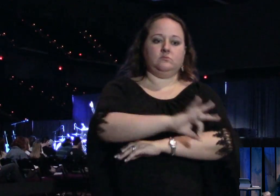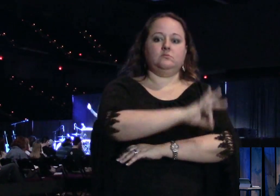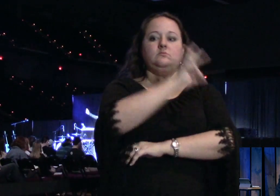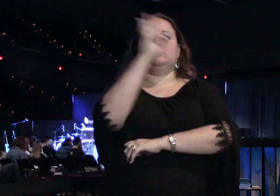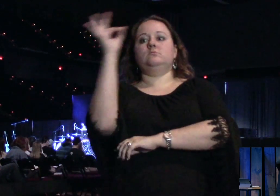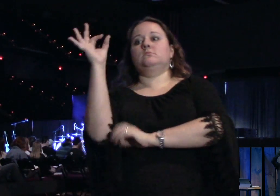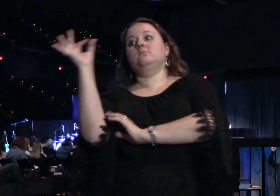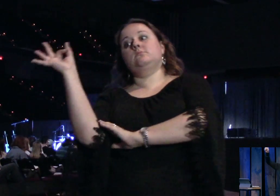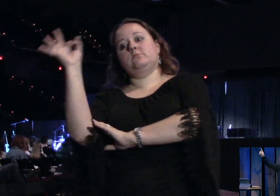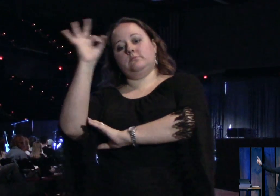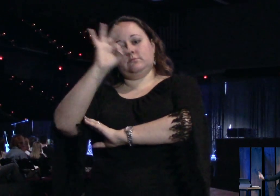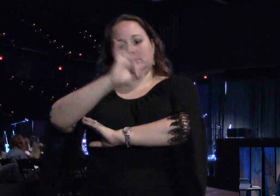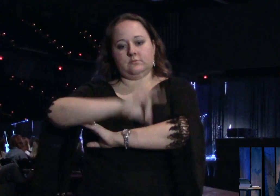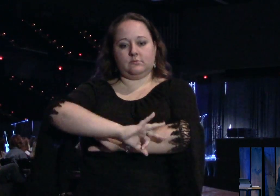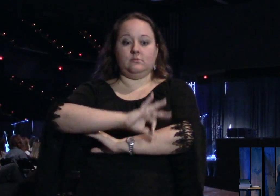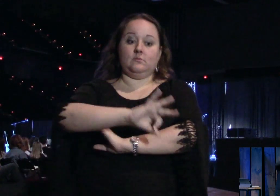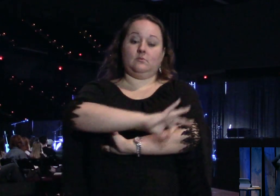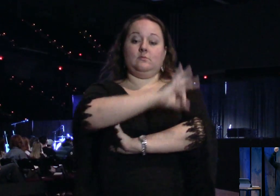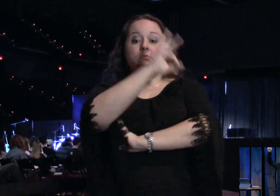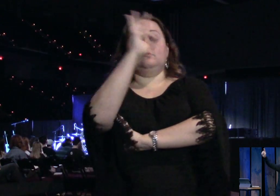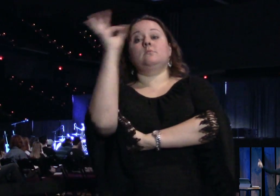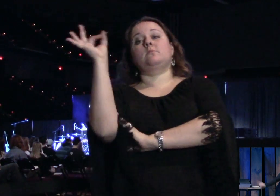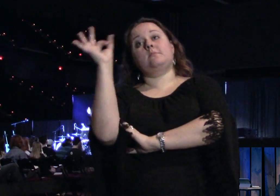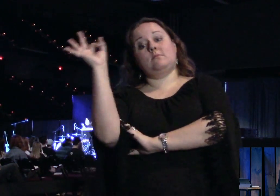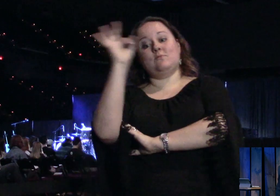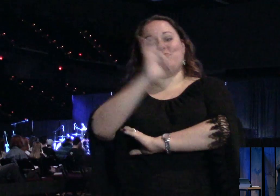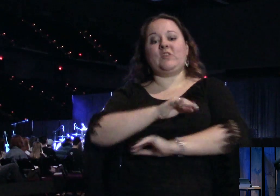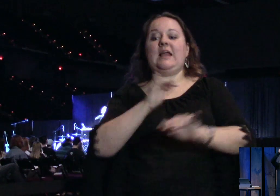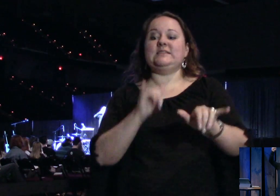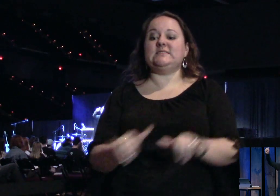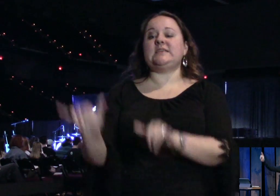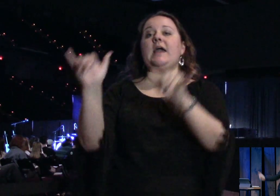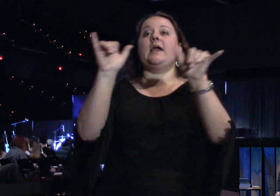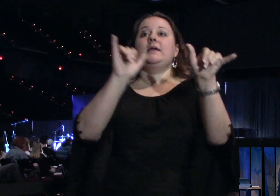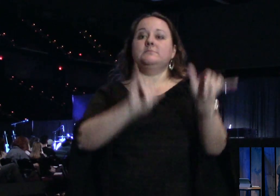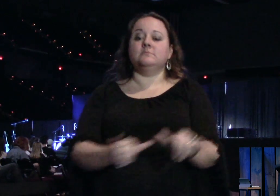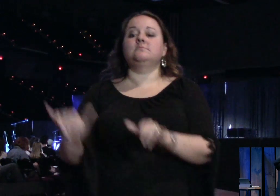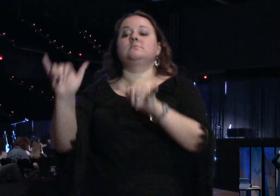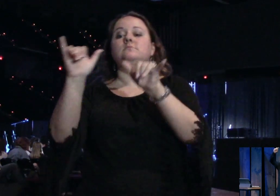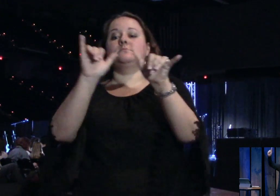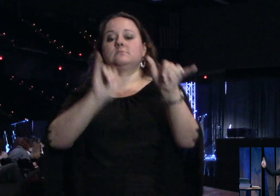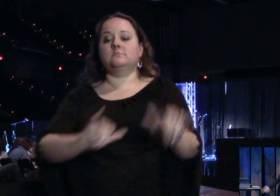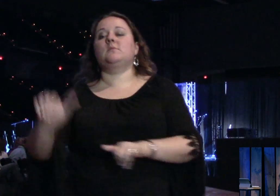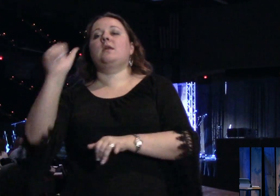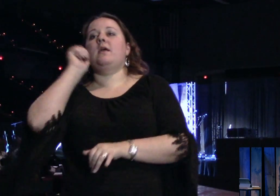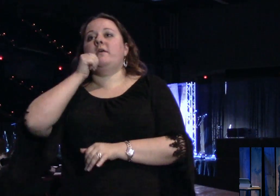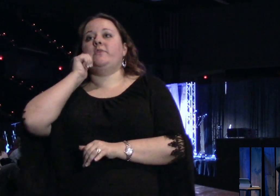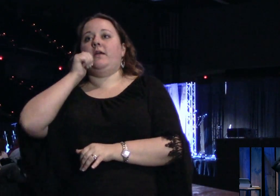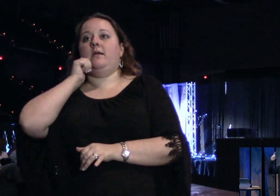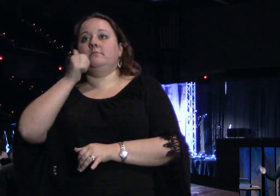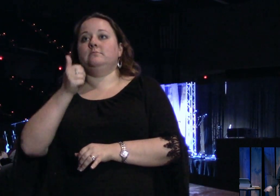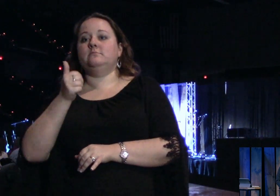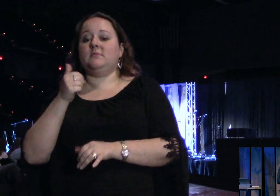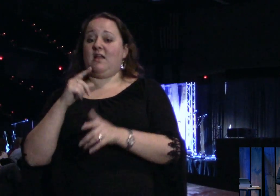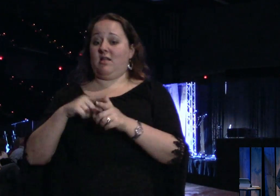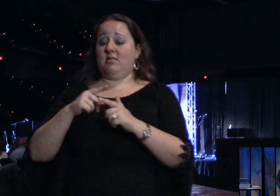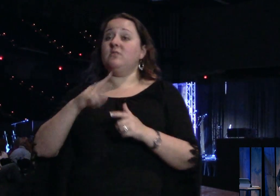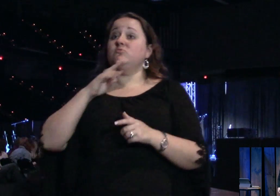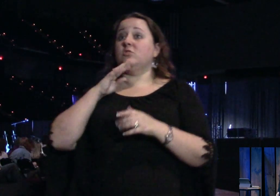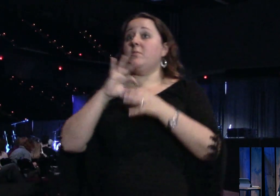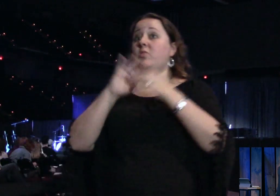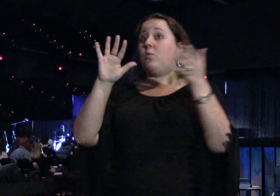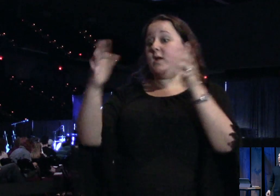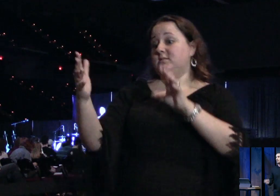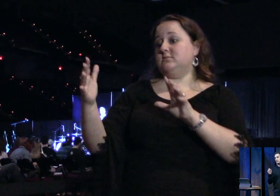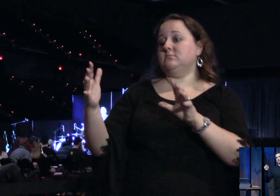just cycling. It's just constantly doing the same exhausting, monotonous thing every single day. And